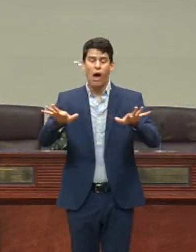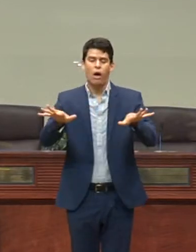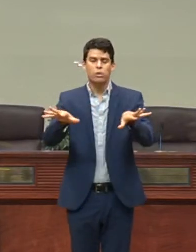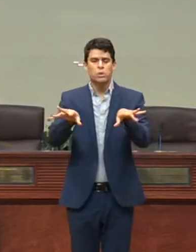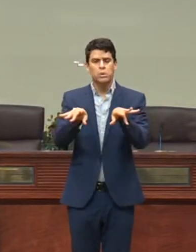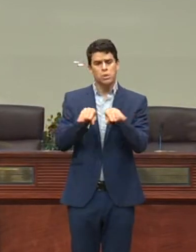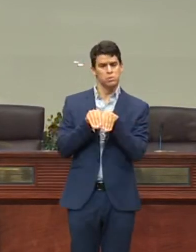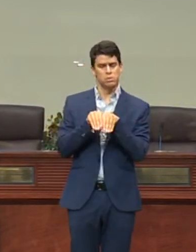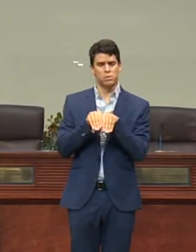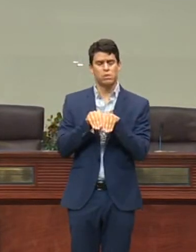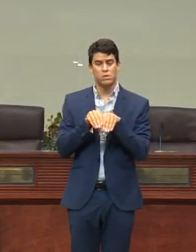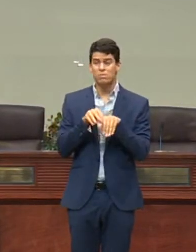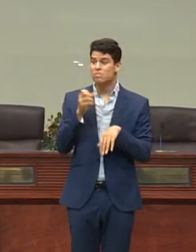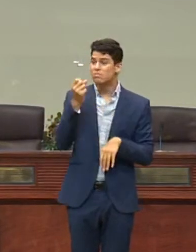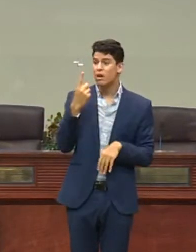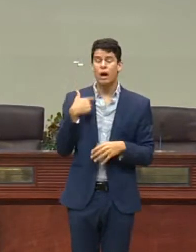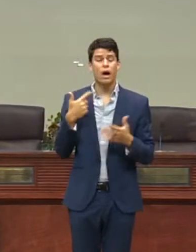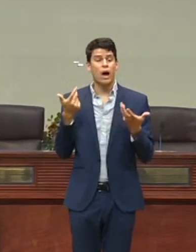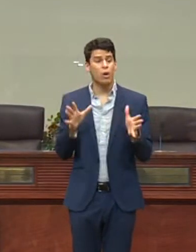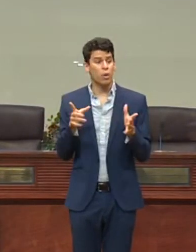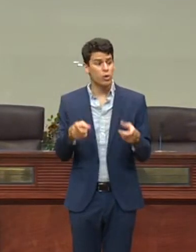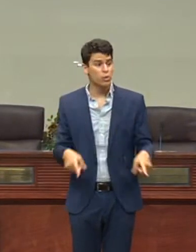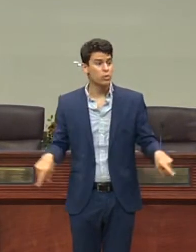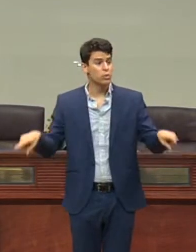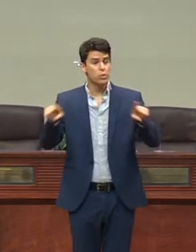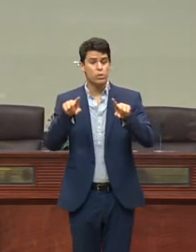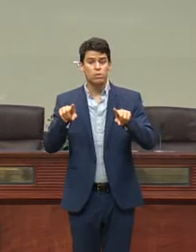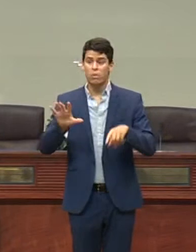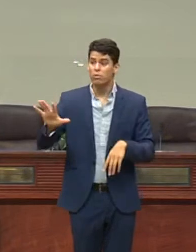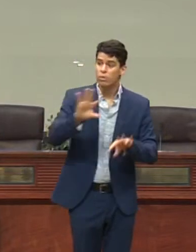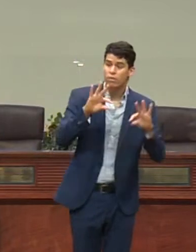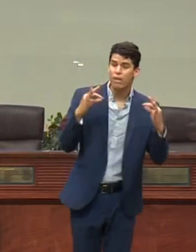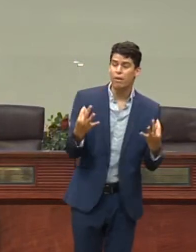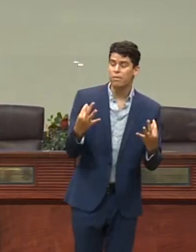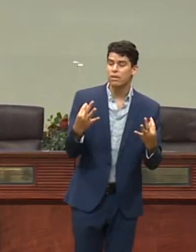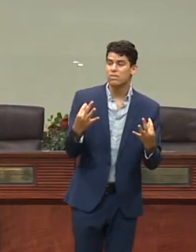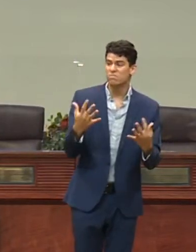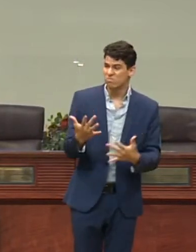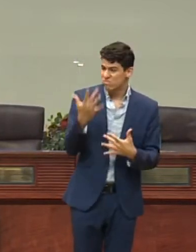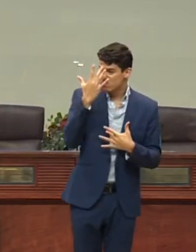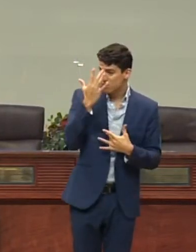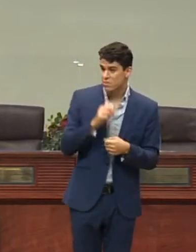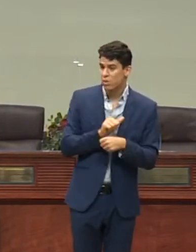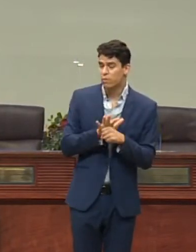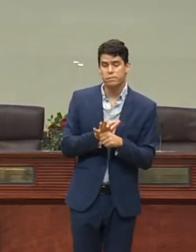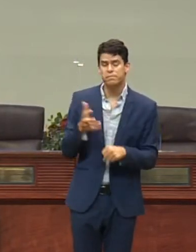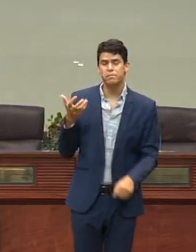I don't want any of you, not any of your loved ones, to contract the virus.